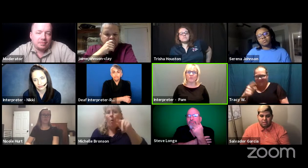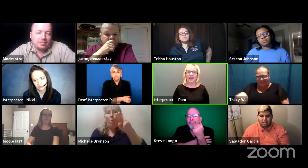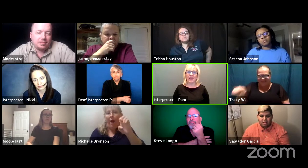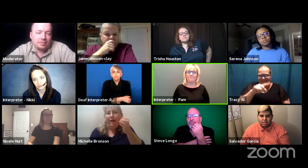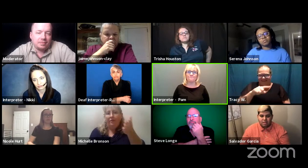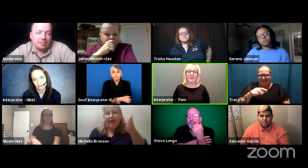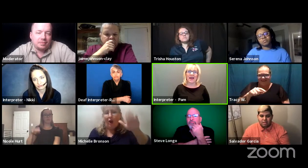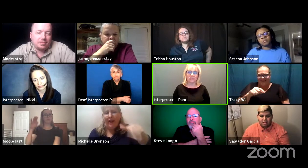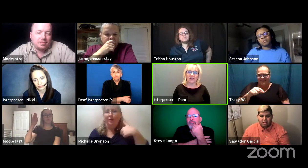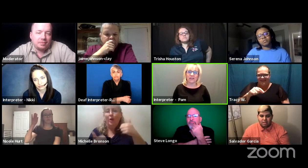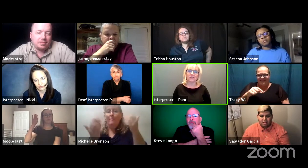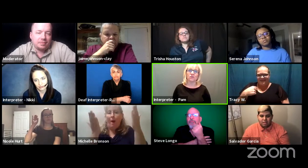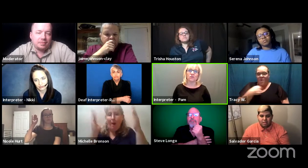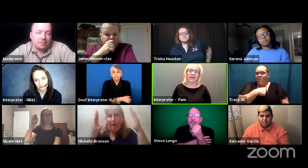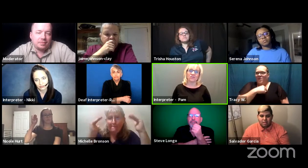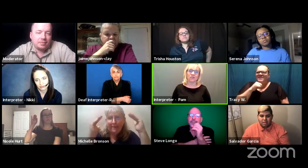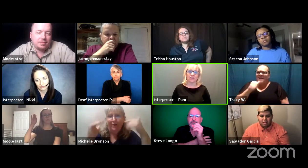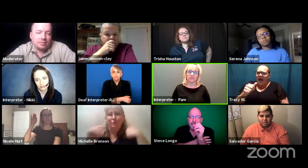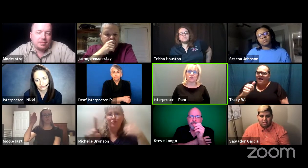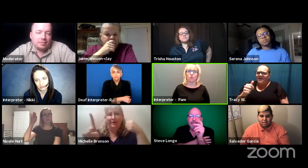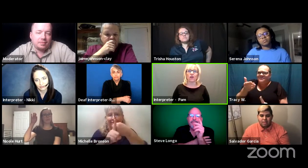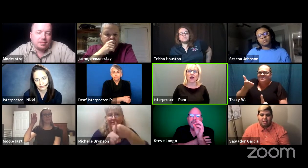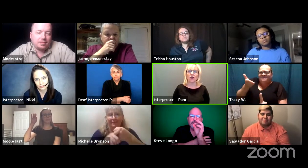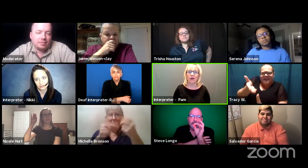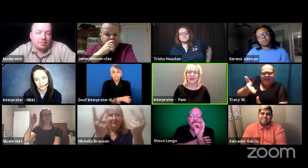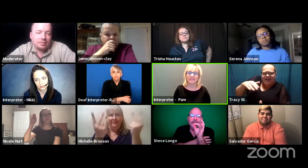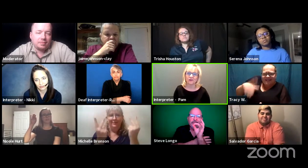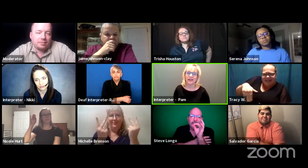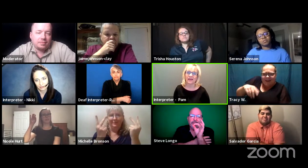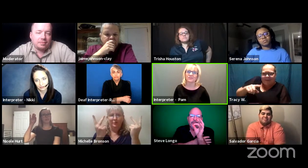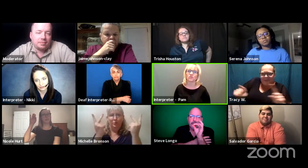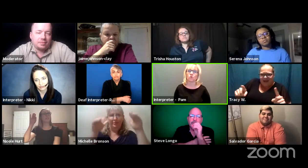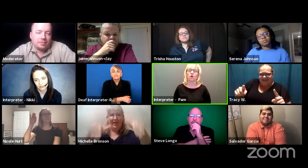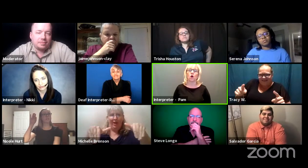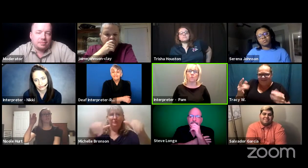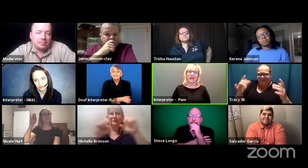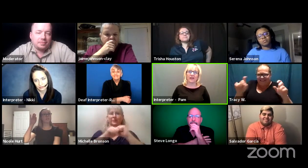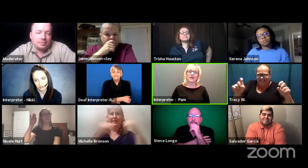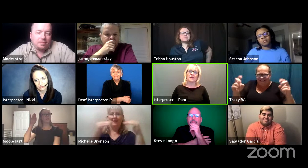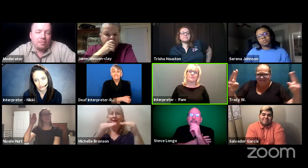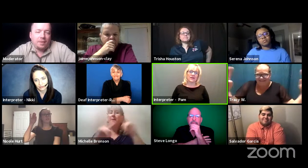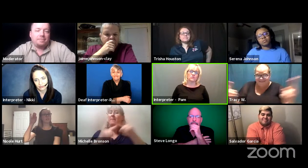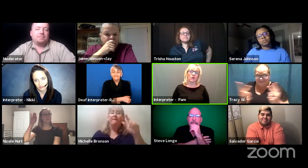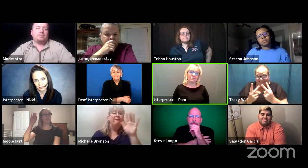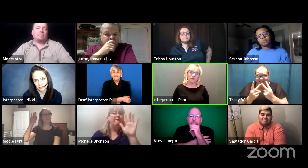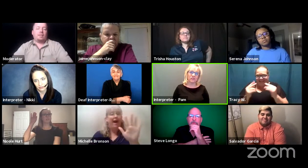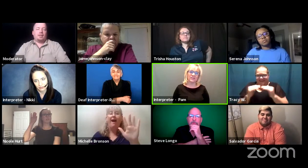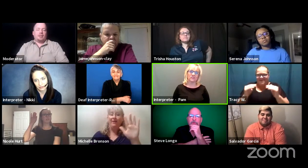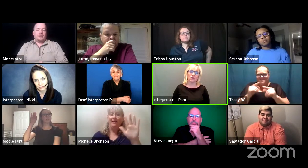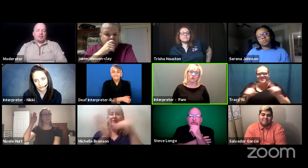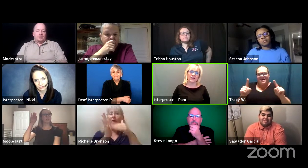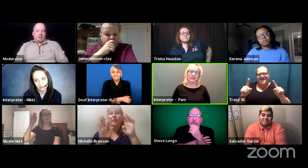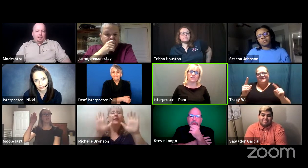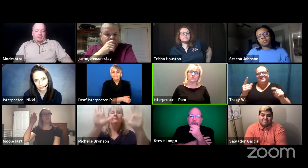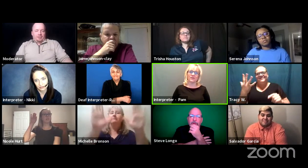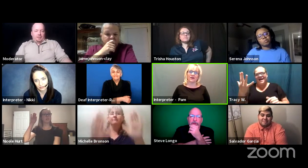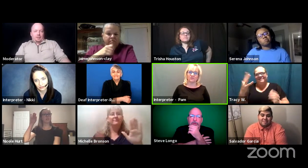be a matching donation. So we're not quite there yet. So we're hoping, because one person has donated